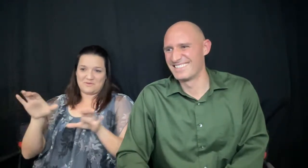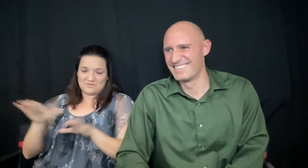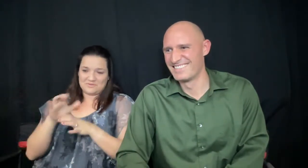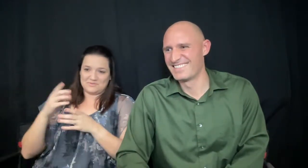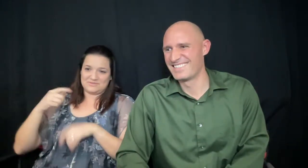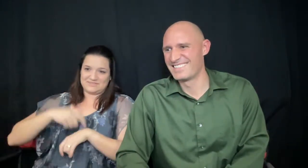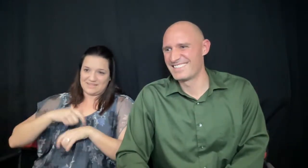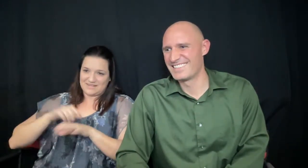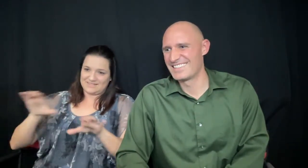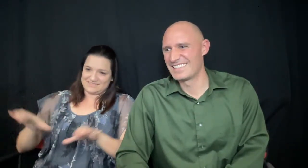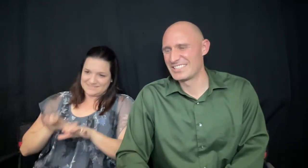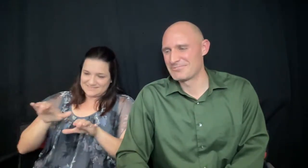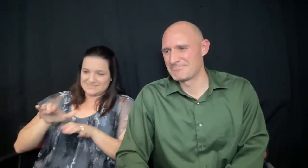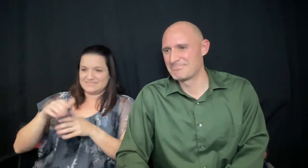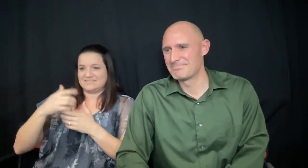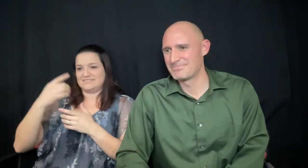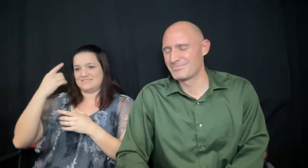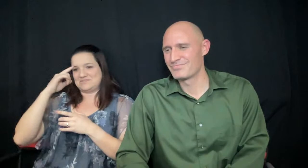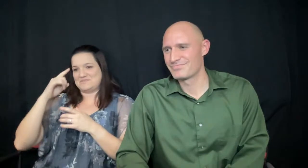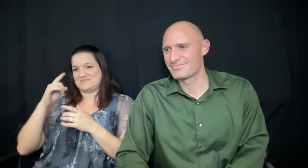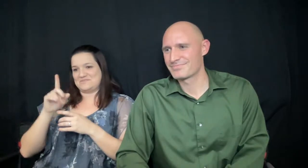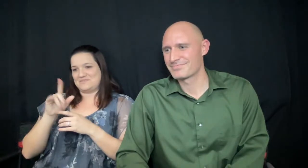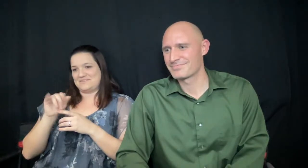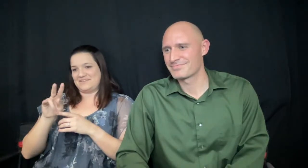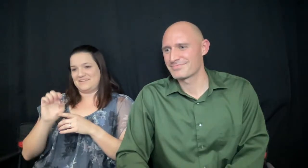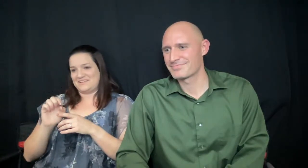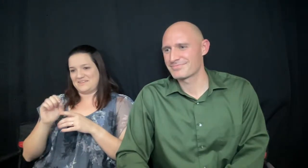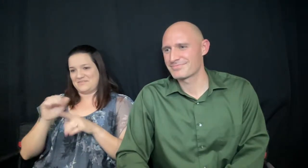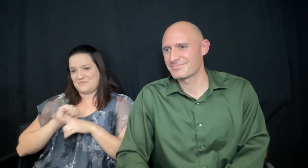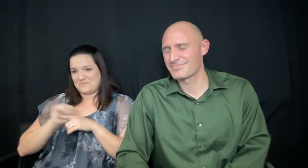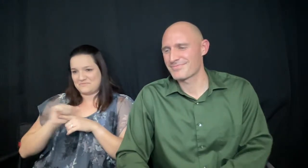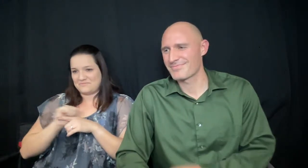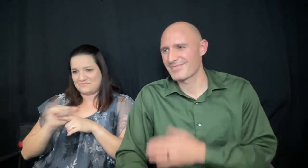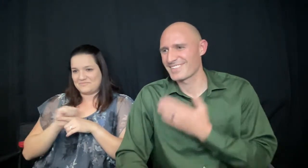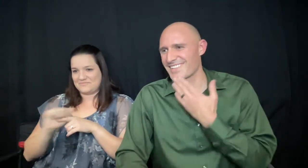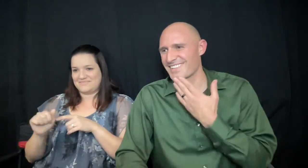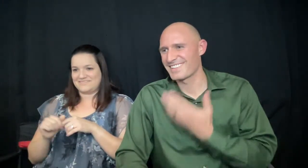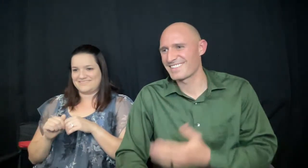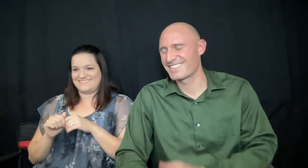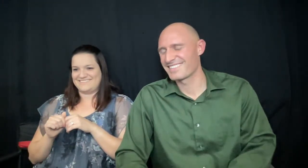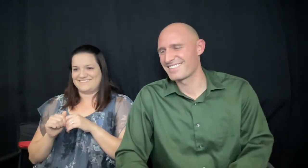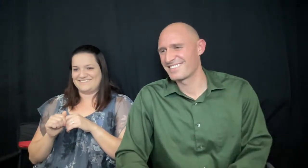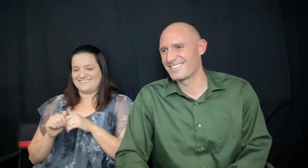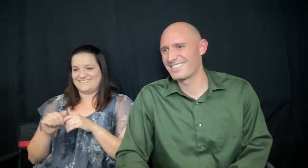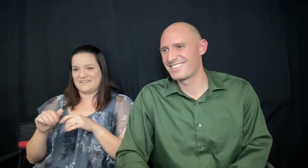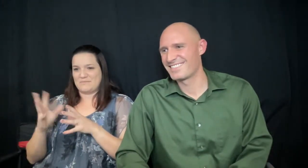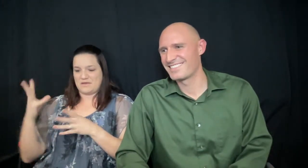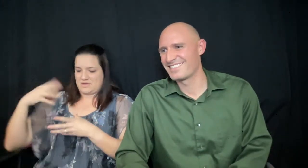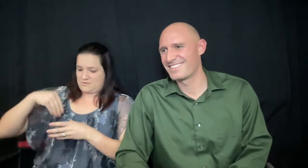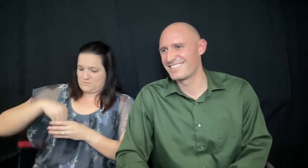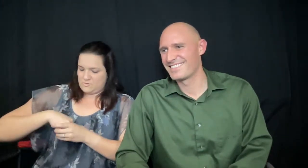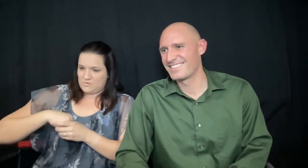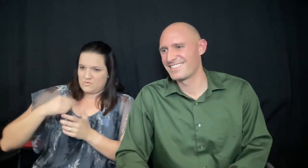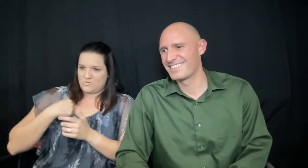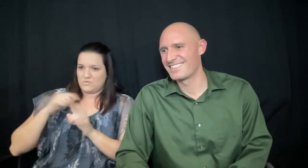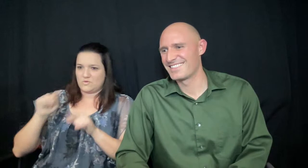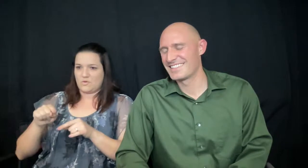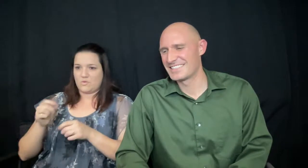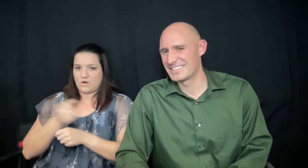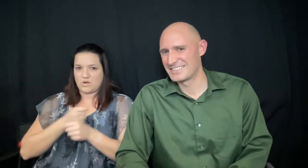to the line for us to practice with. But immersion, like we go into a coffee break. Pam